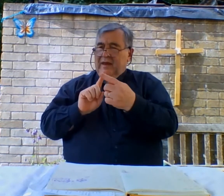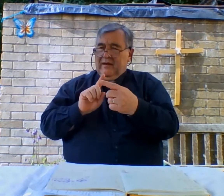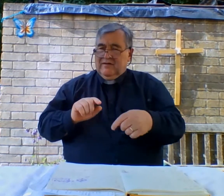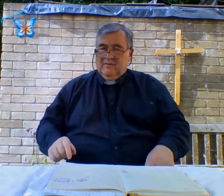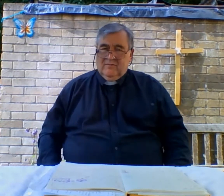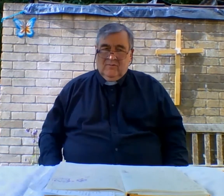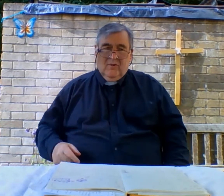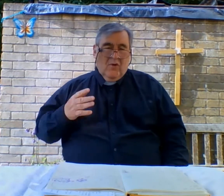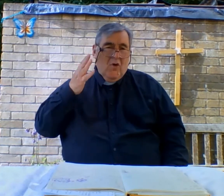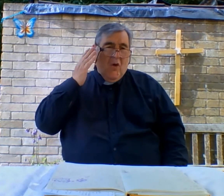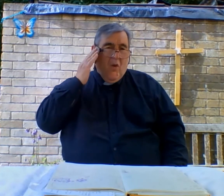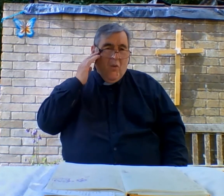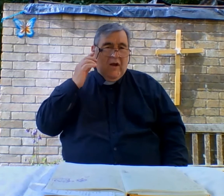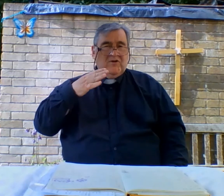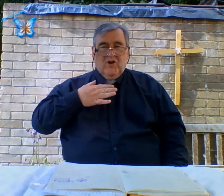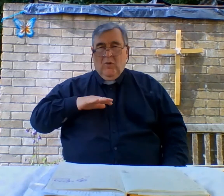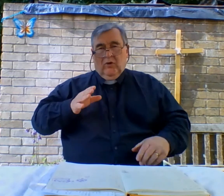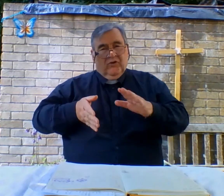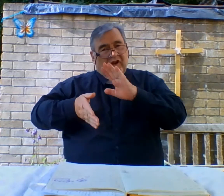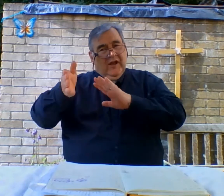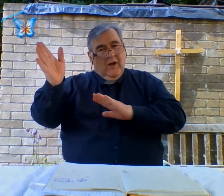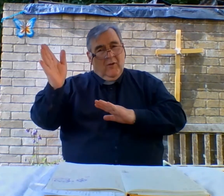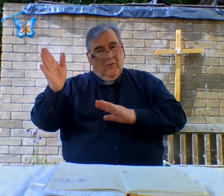meet? When do you want to go?